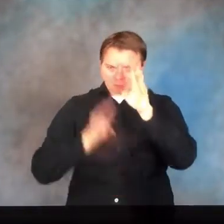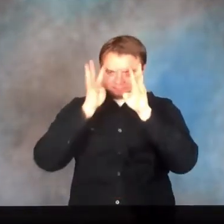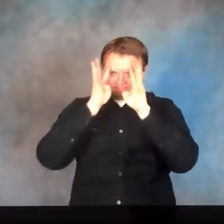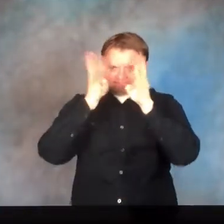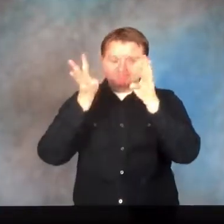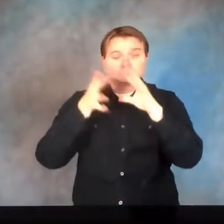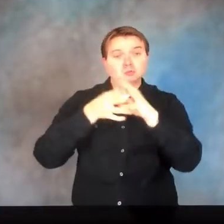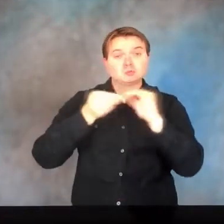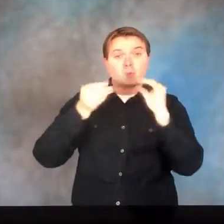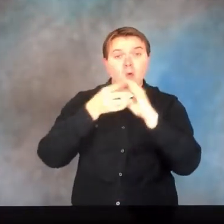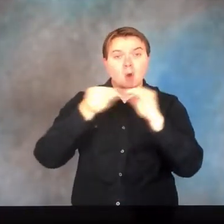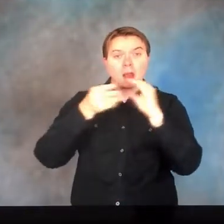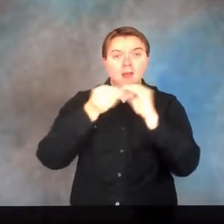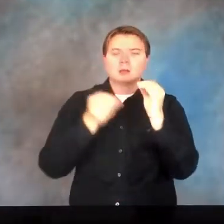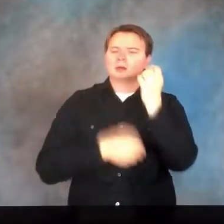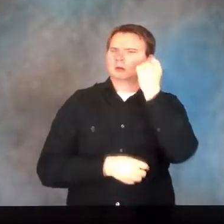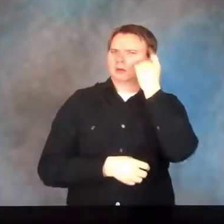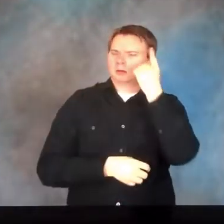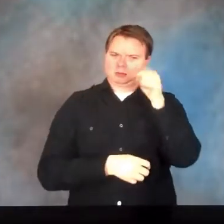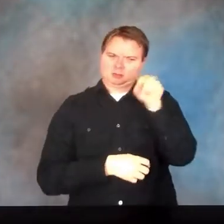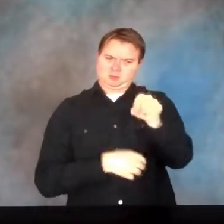So when you're creating this story,